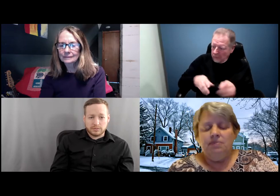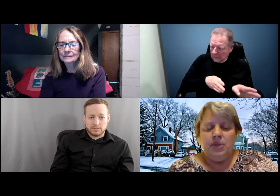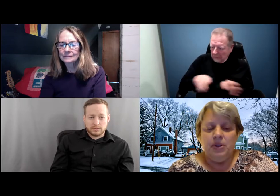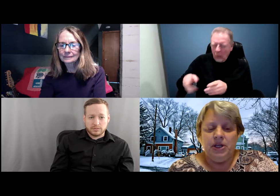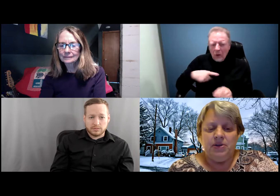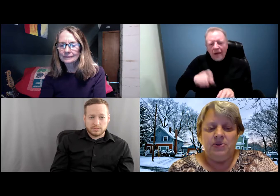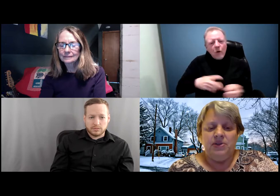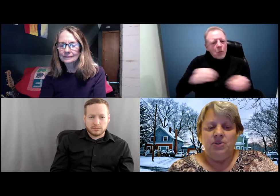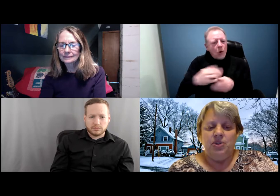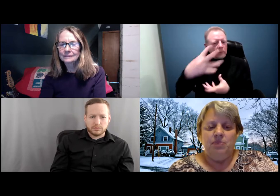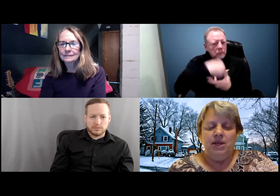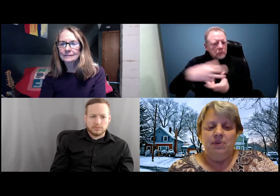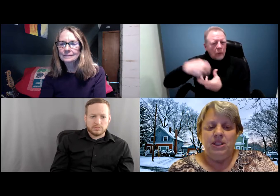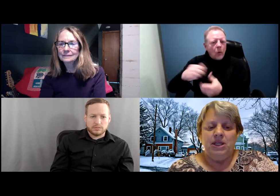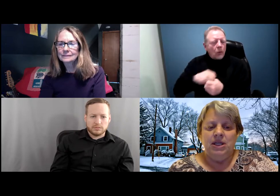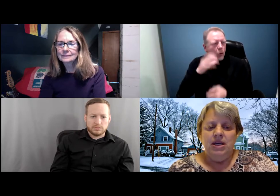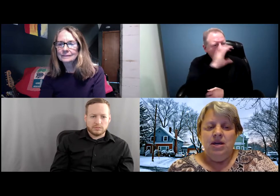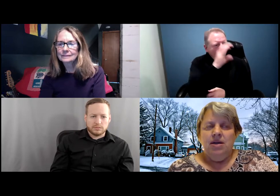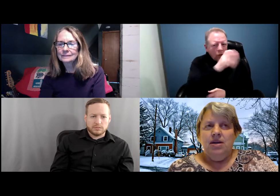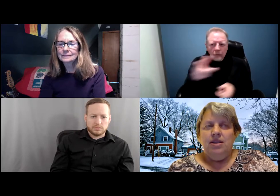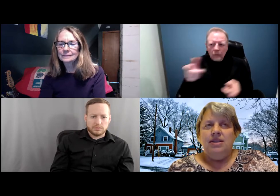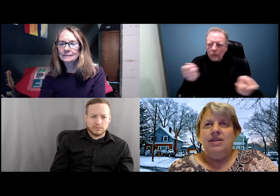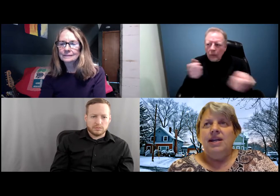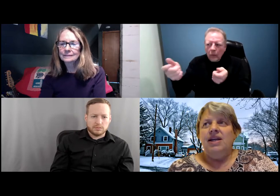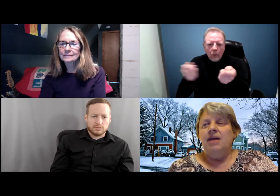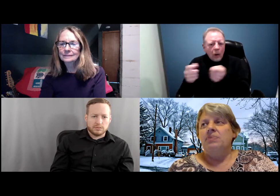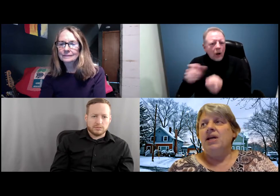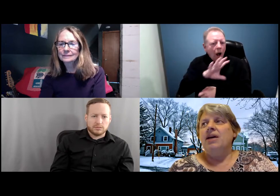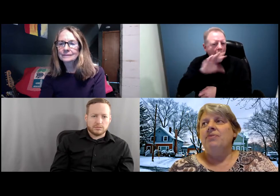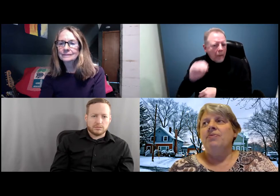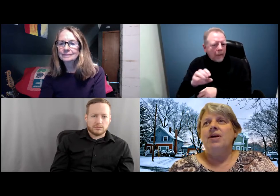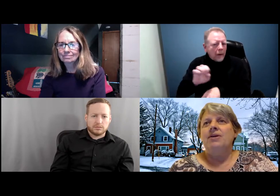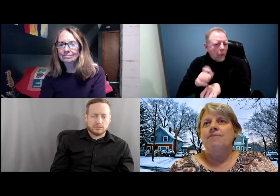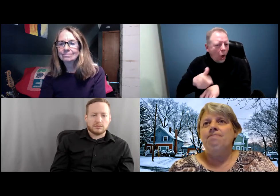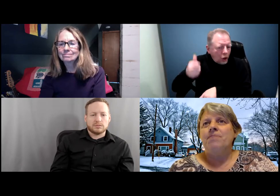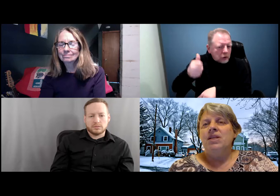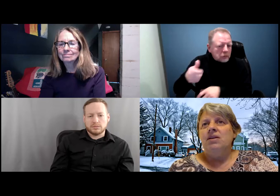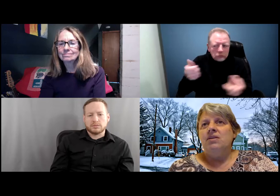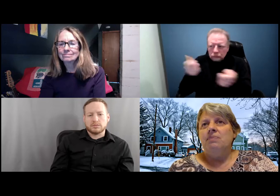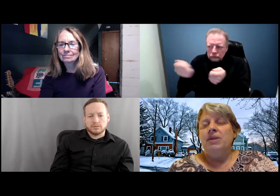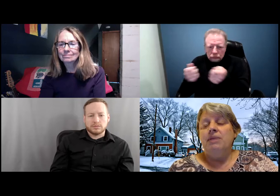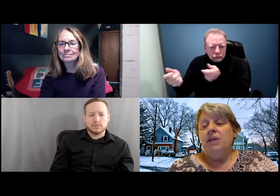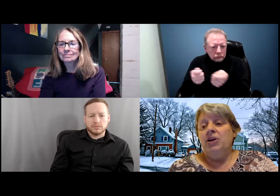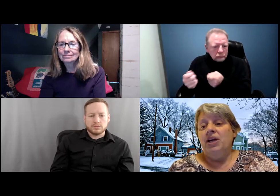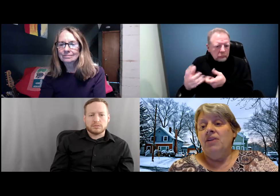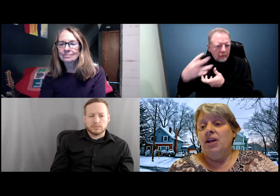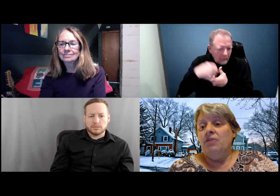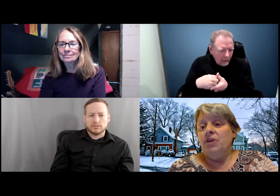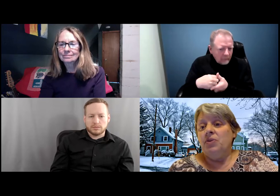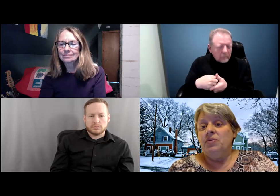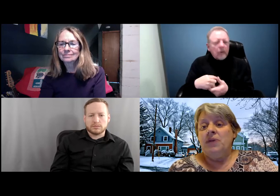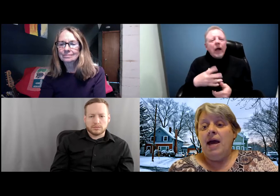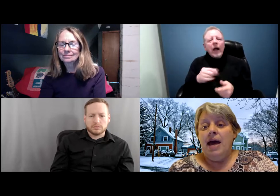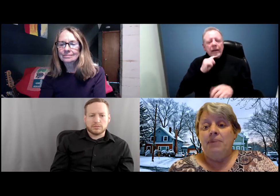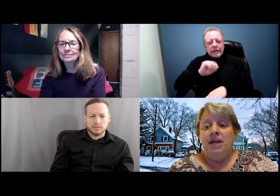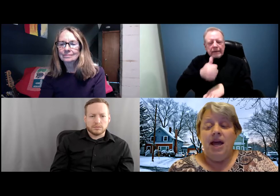and employers, and we should be able to set it up to have some preliminary